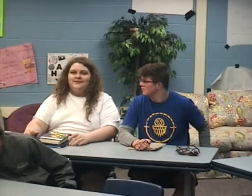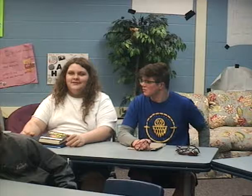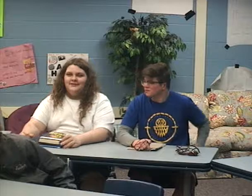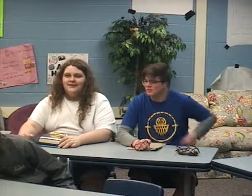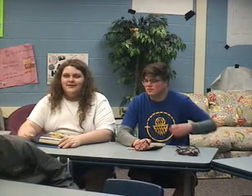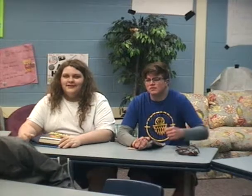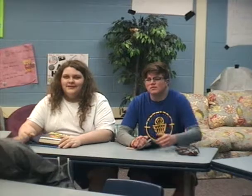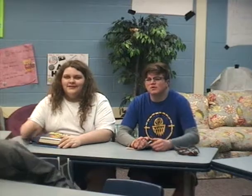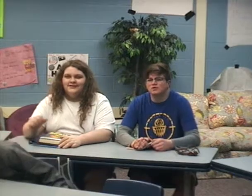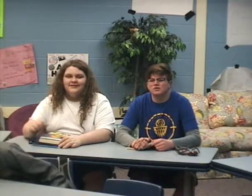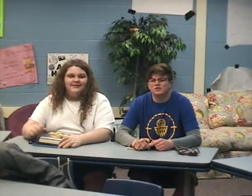I'm a science